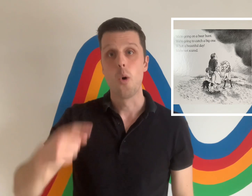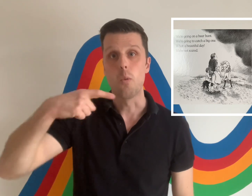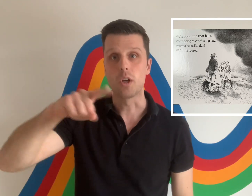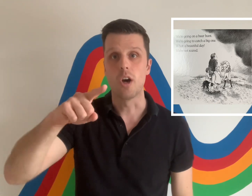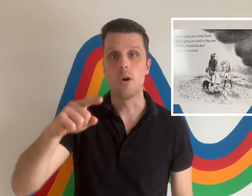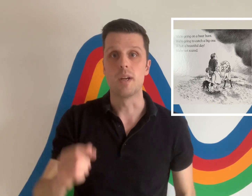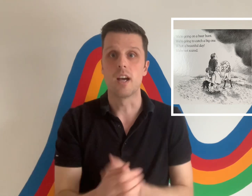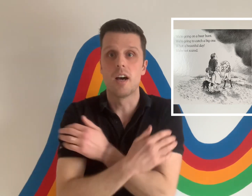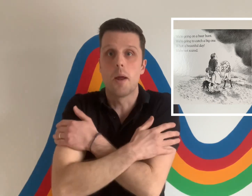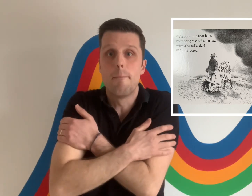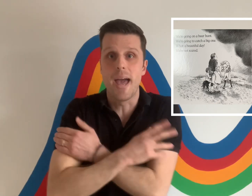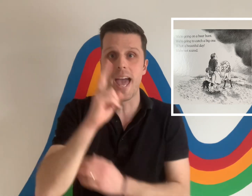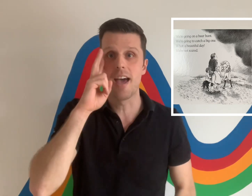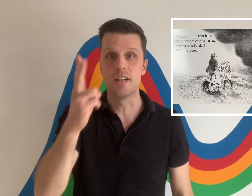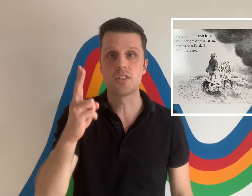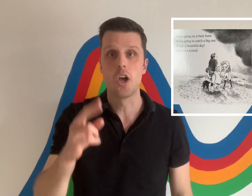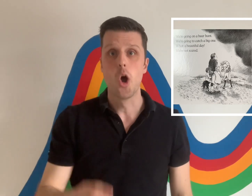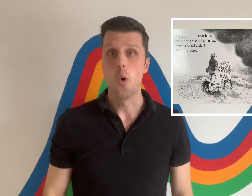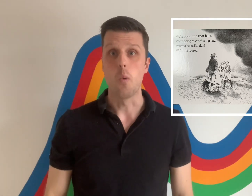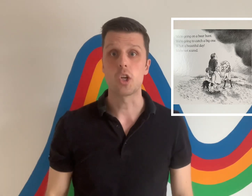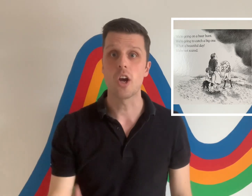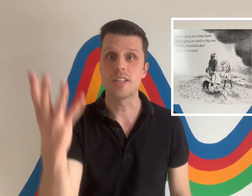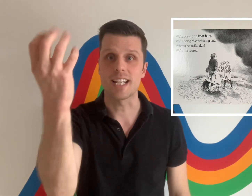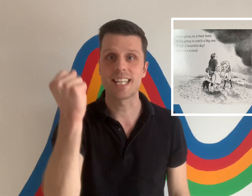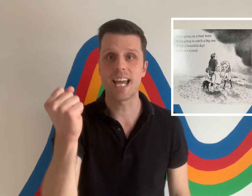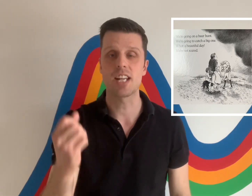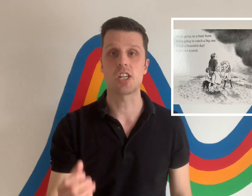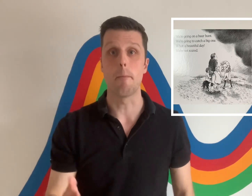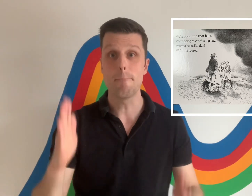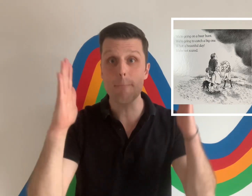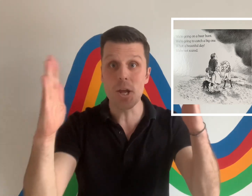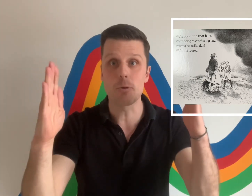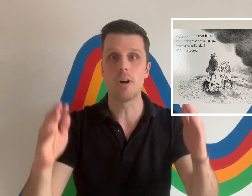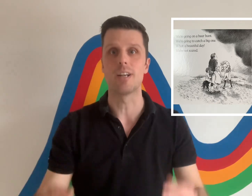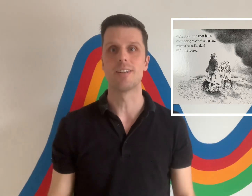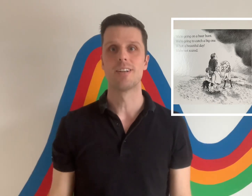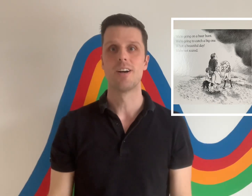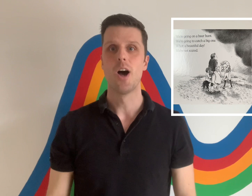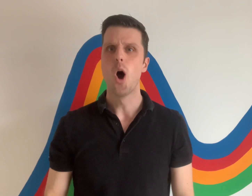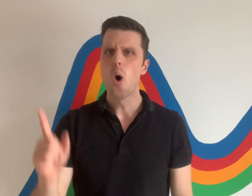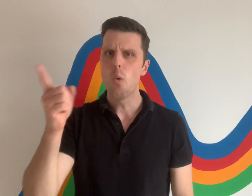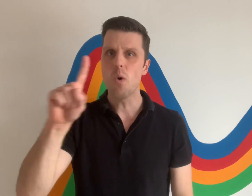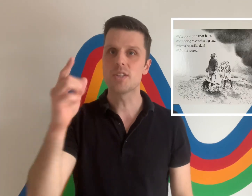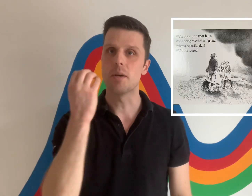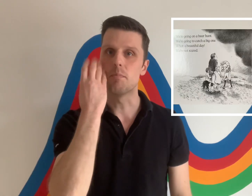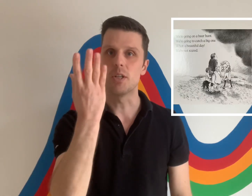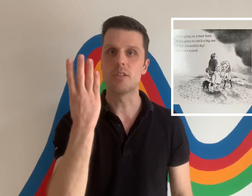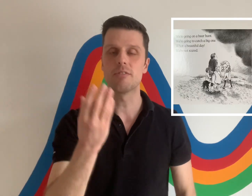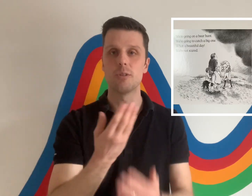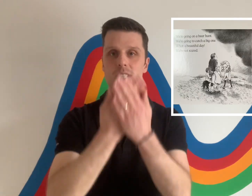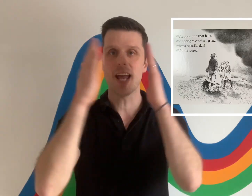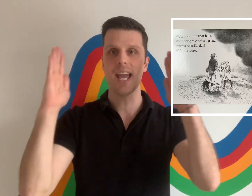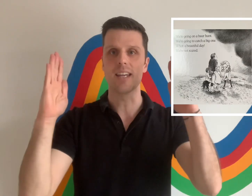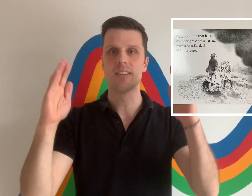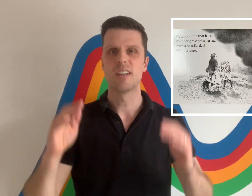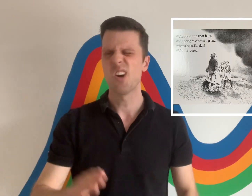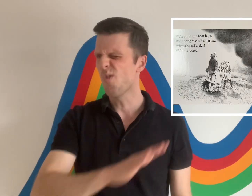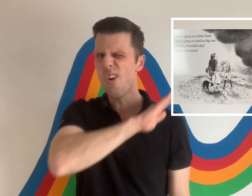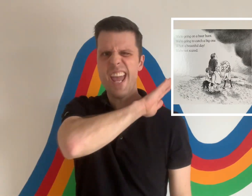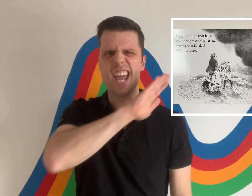We're going on a bear hunt. We're going to catch a big one. What a beautiful day. We're